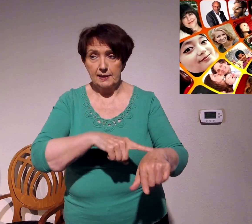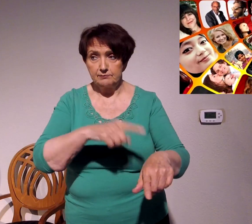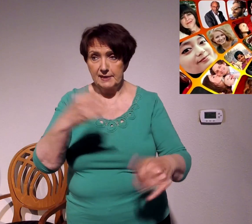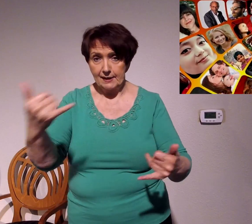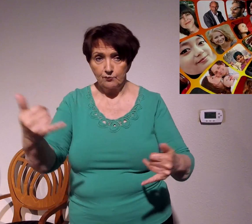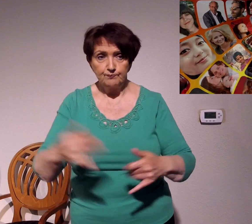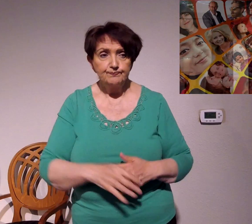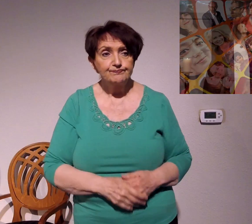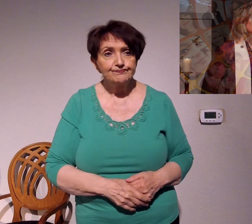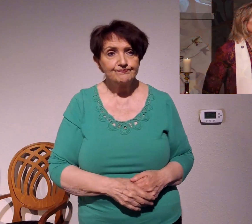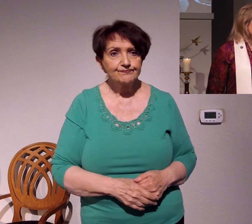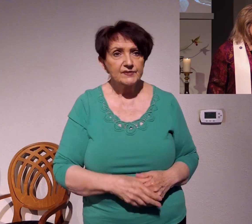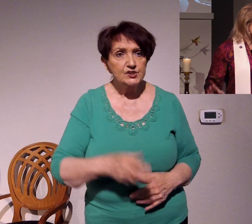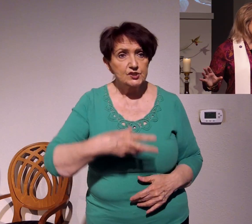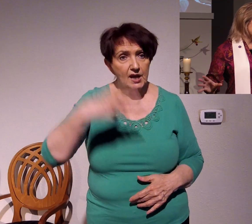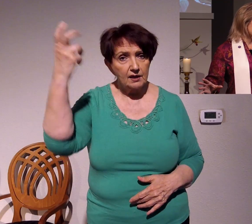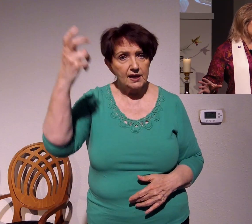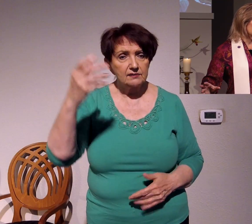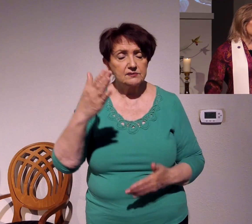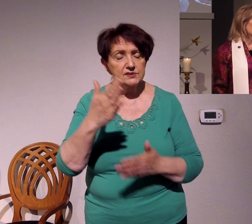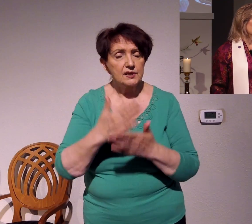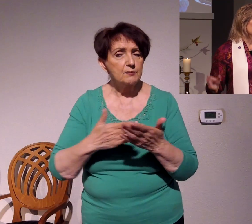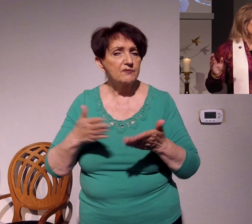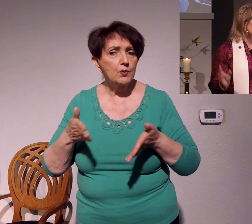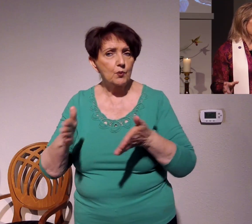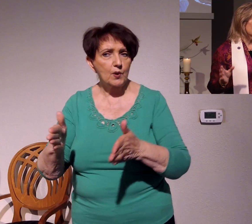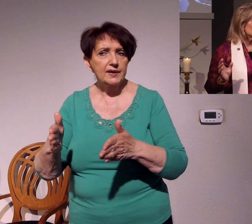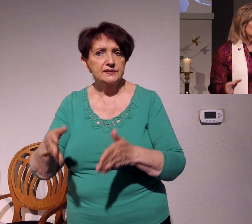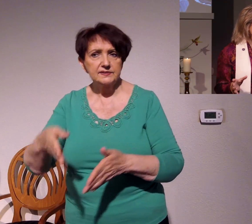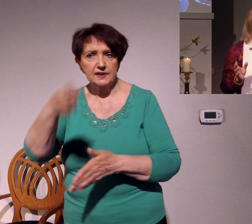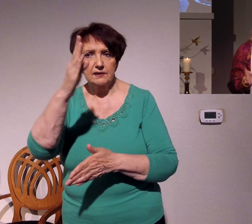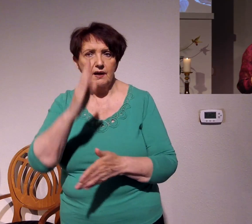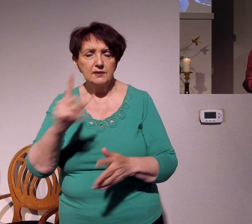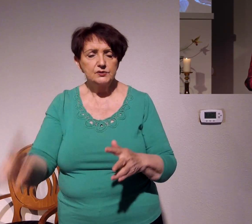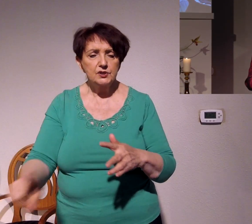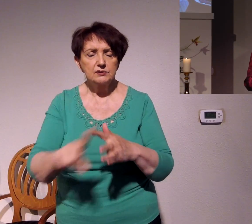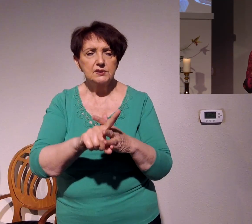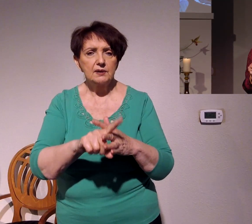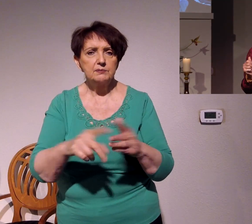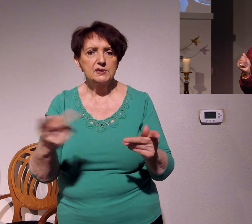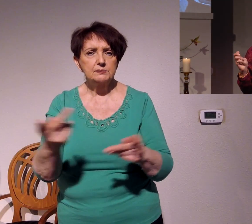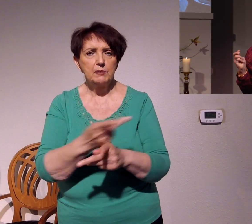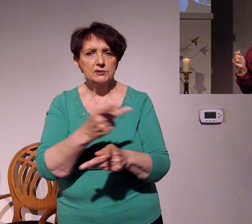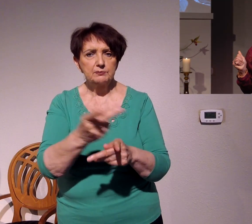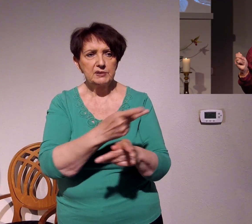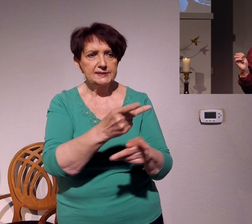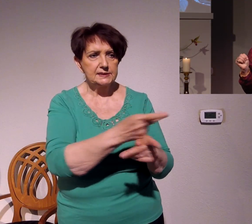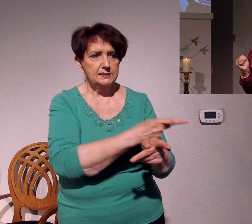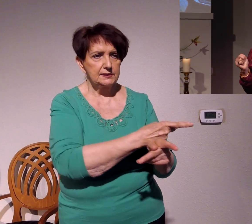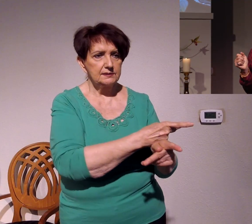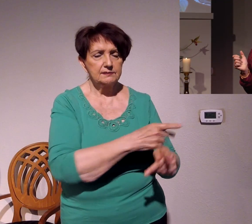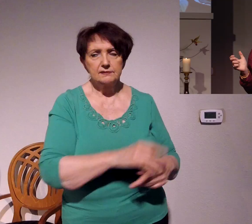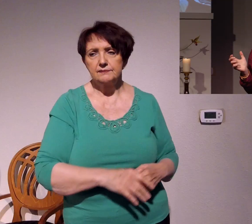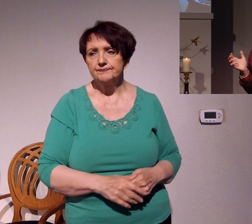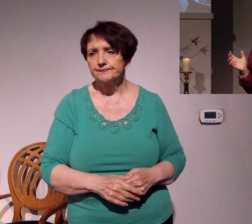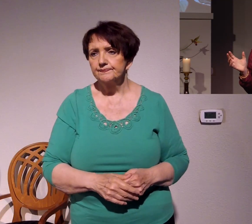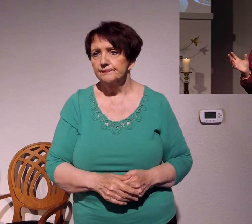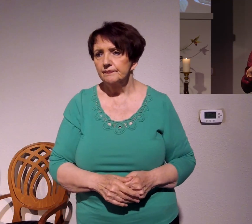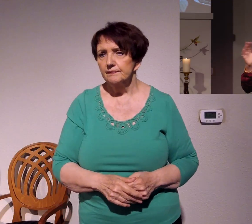can you shout out some of the ways that God shows up in this